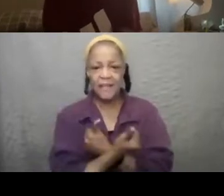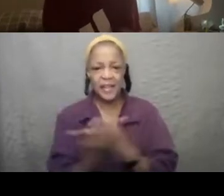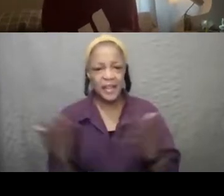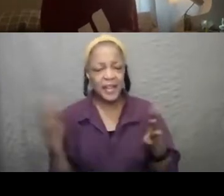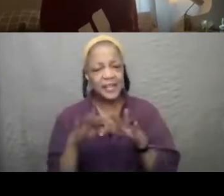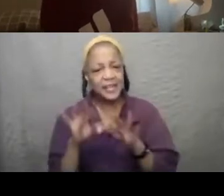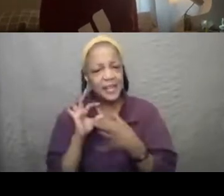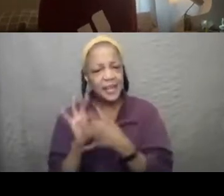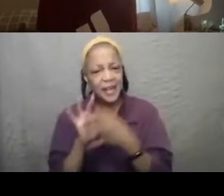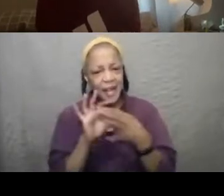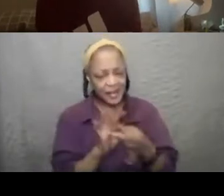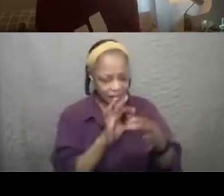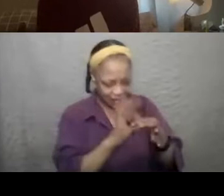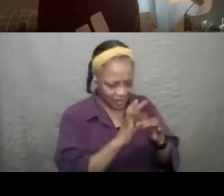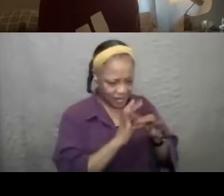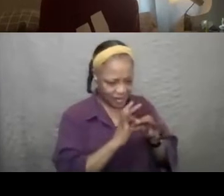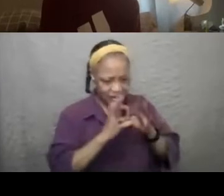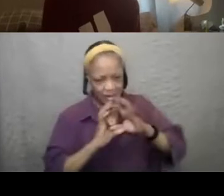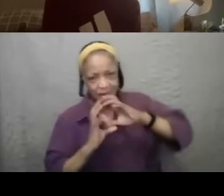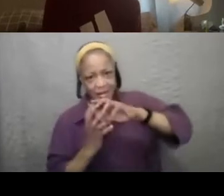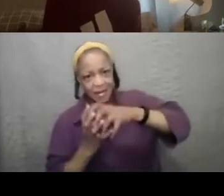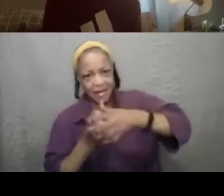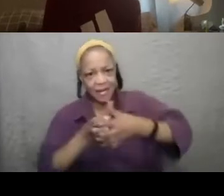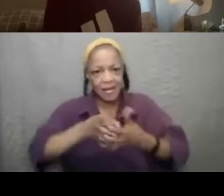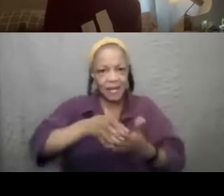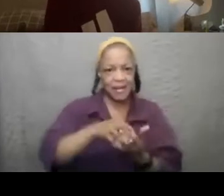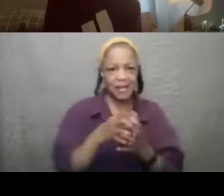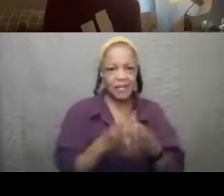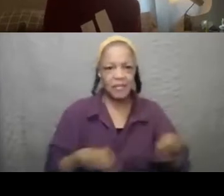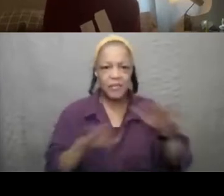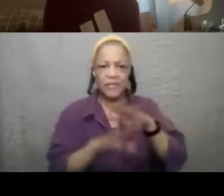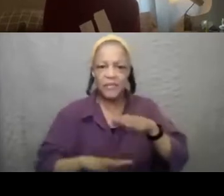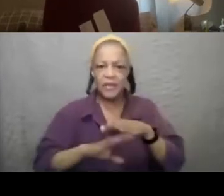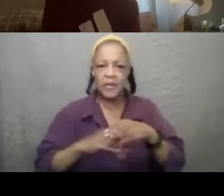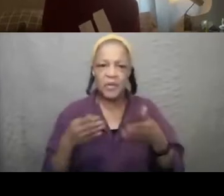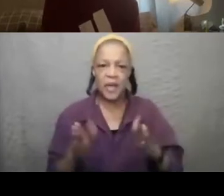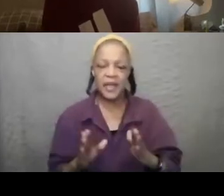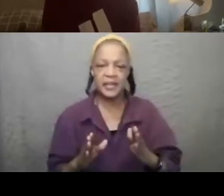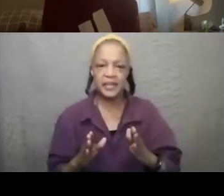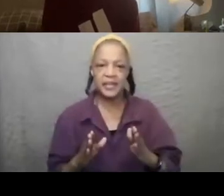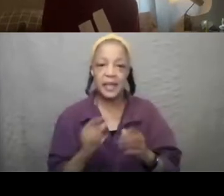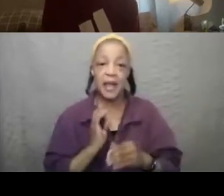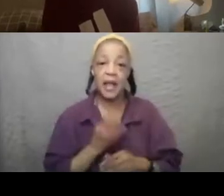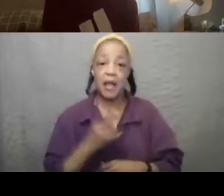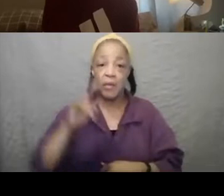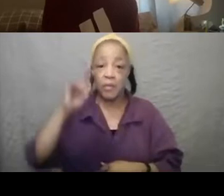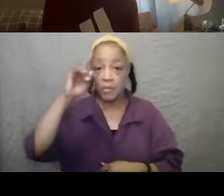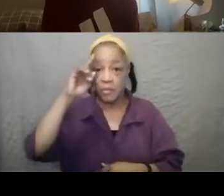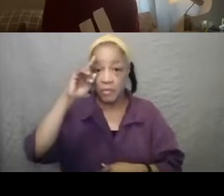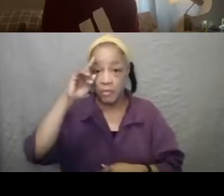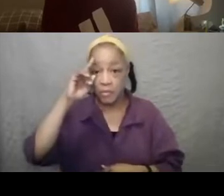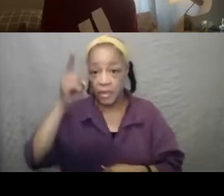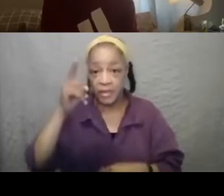connected in some fundamental ways. You know, our very brilliant disability studies scholar, Sonora